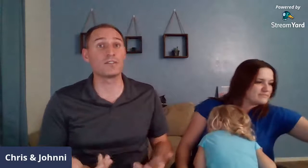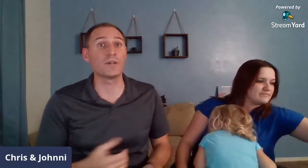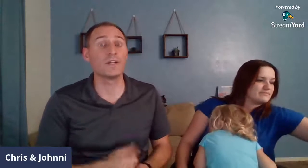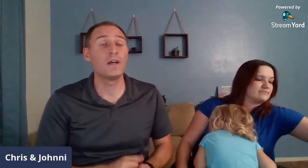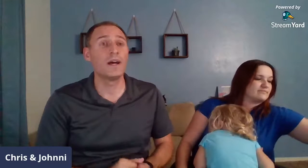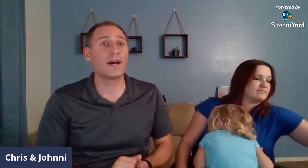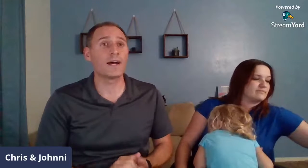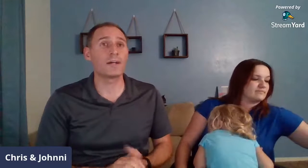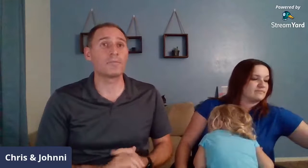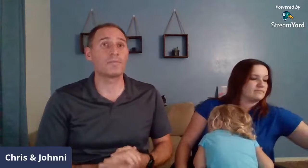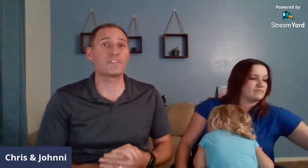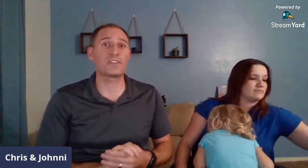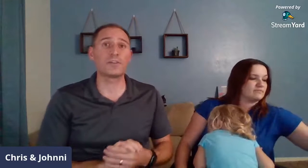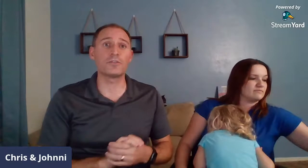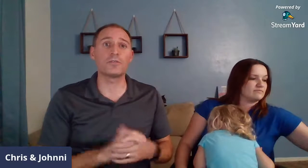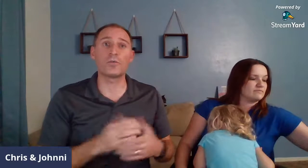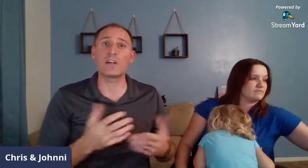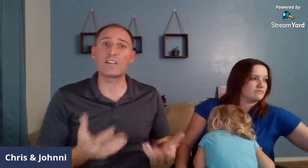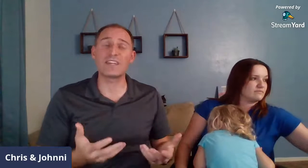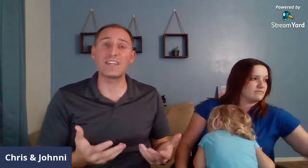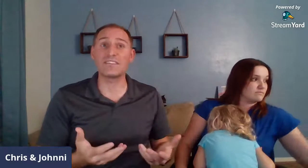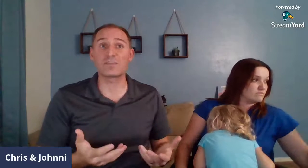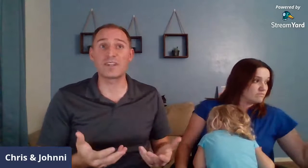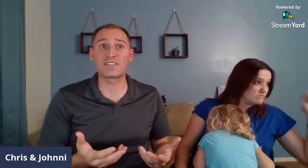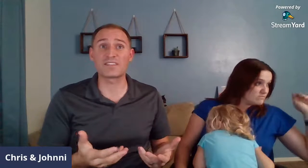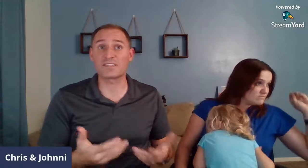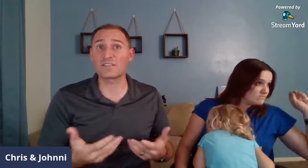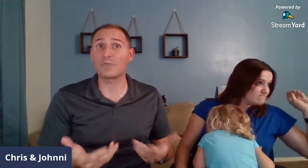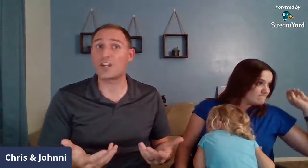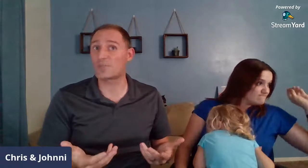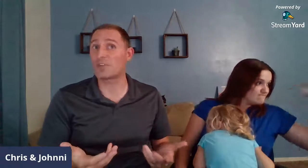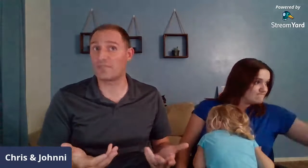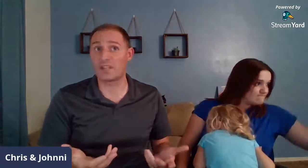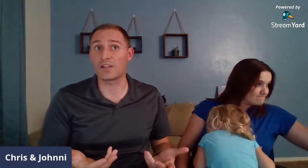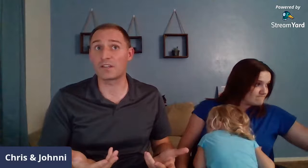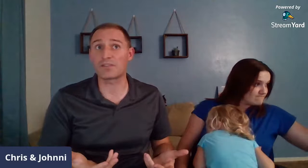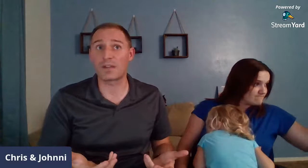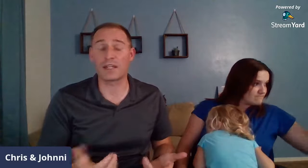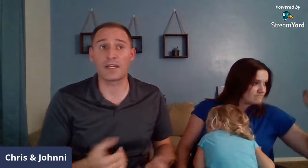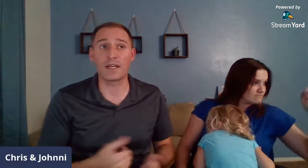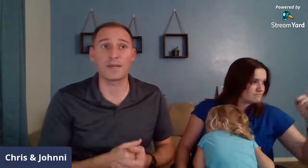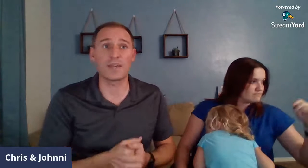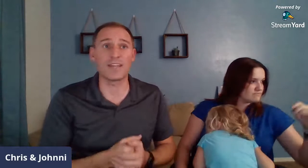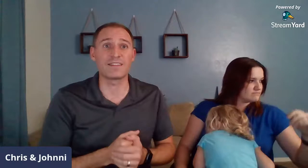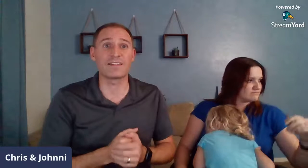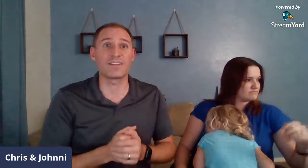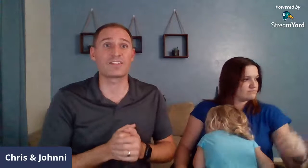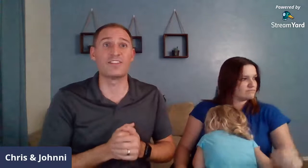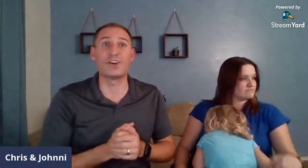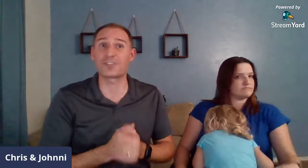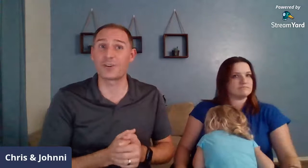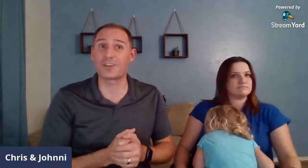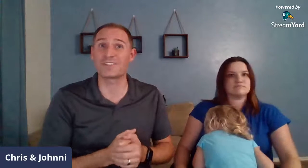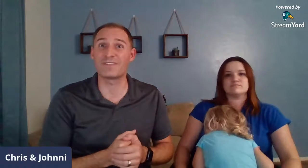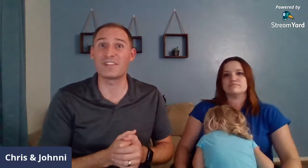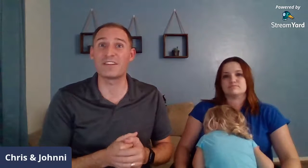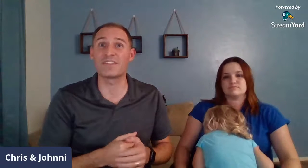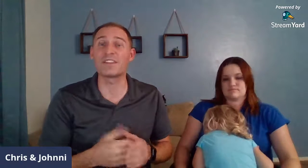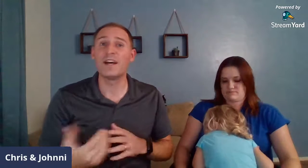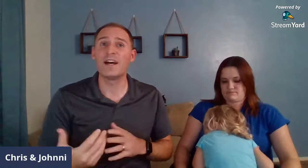it? So one of the easiest ways is just to watch more videos, right? And there's no shortage of videos,